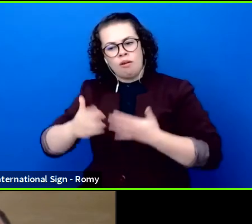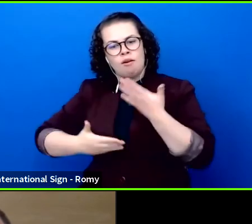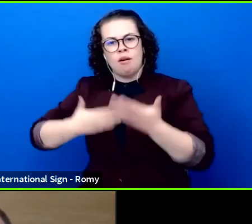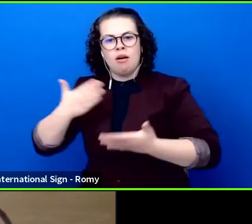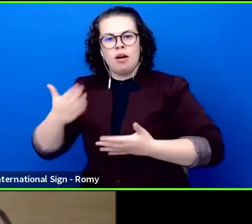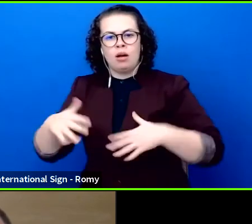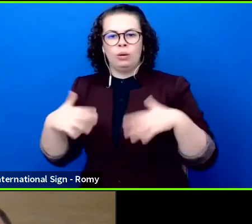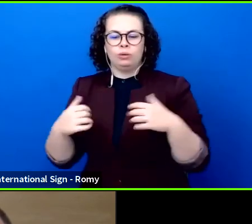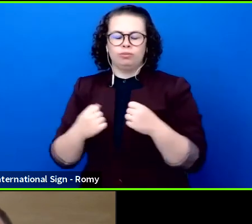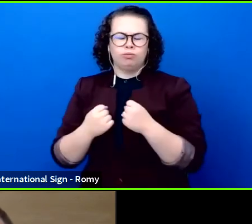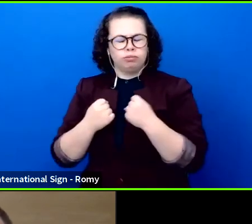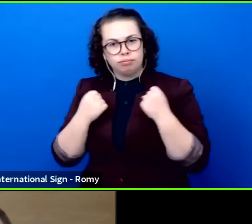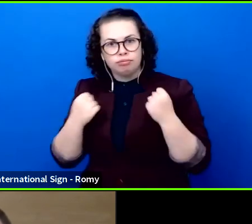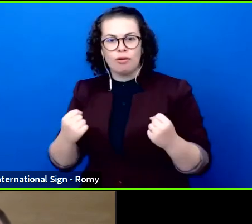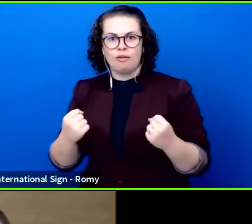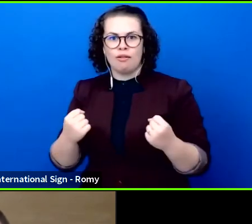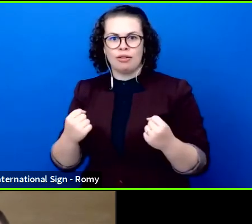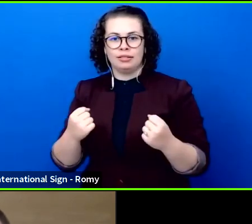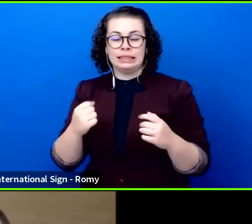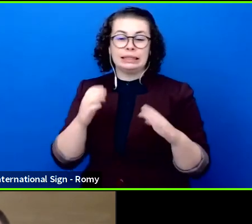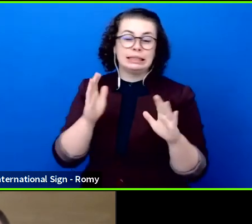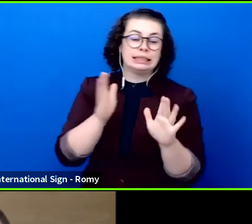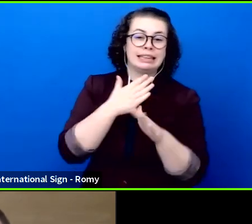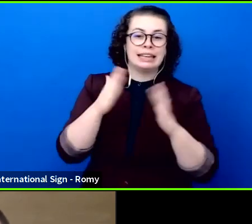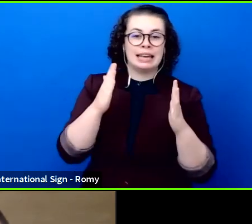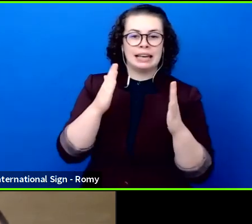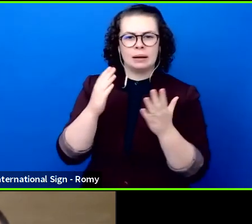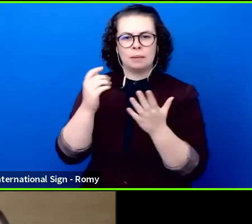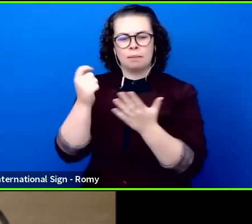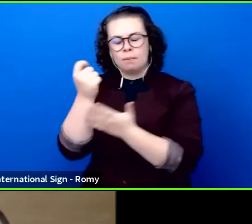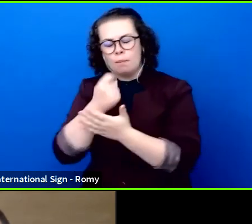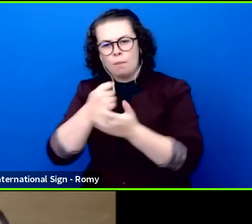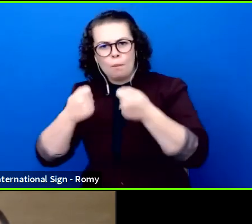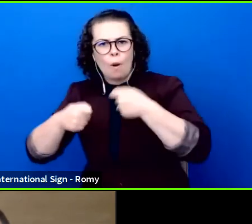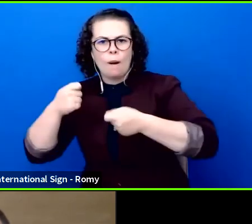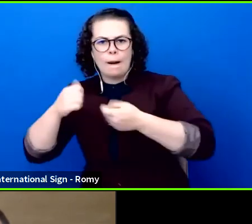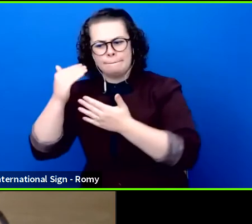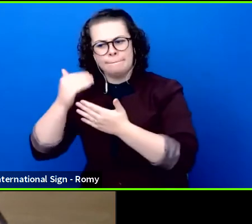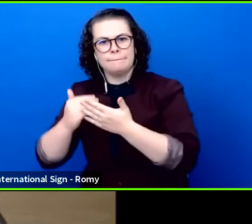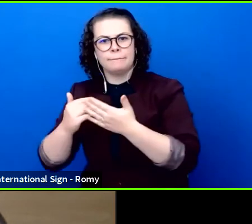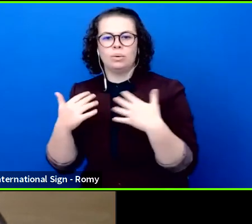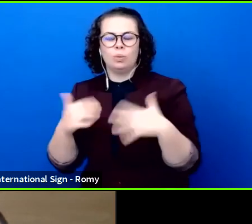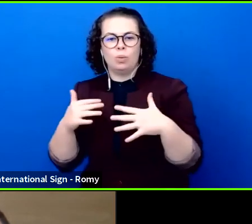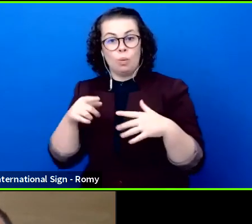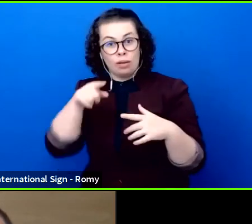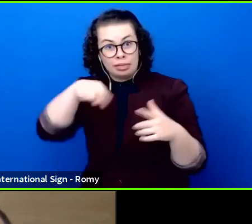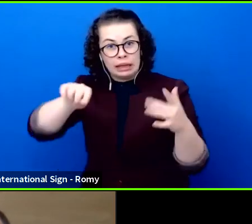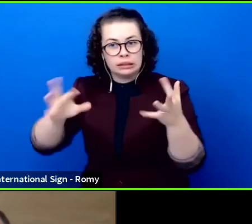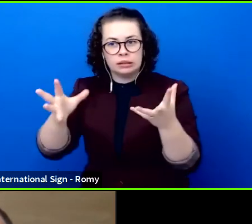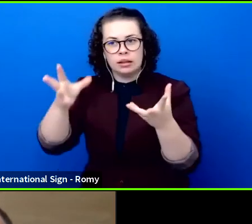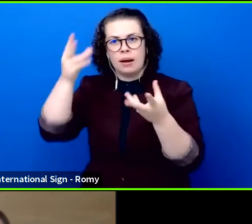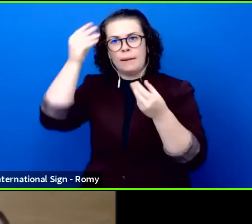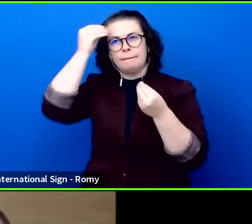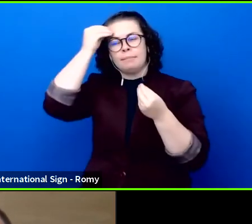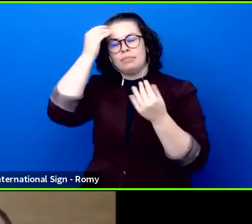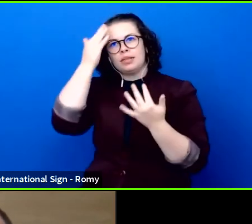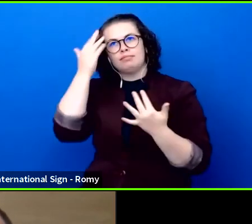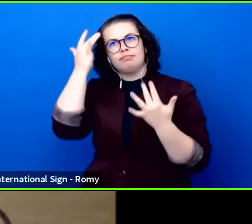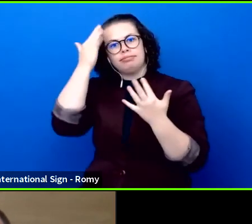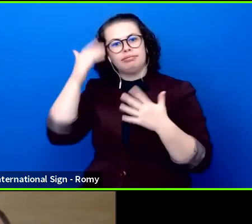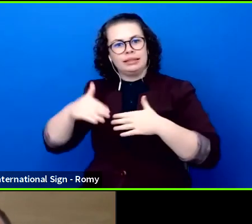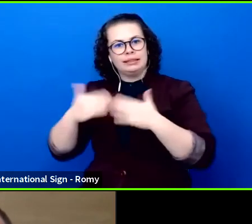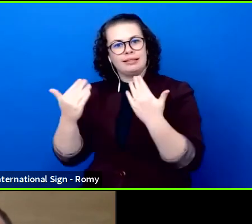The poetry, the singing. What food for thought for us in the coming days. I love the